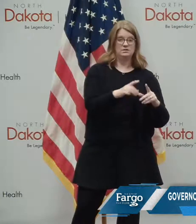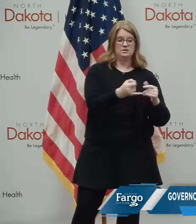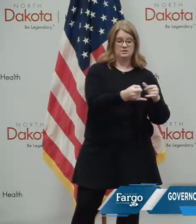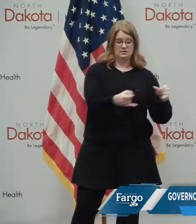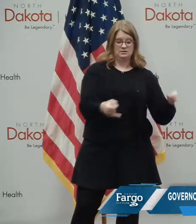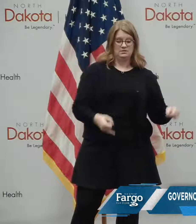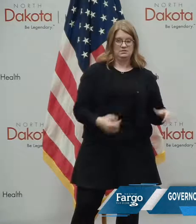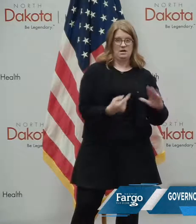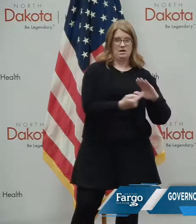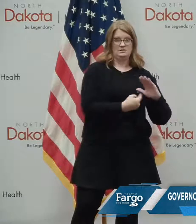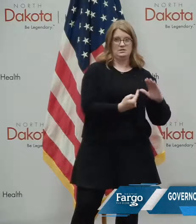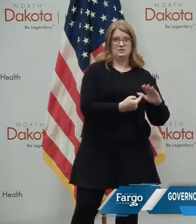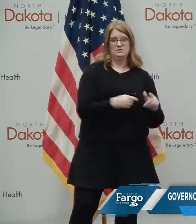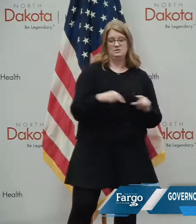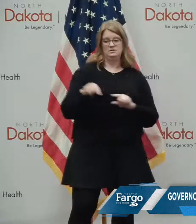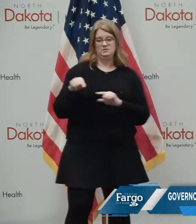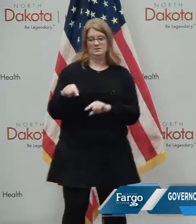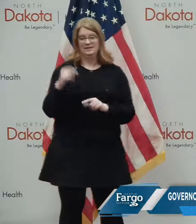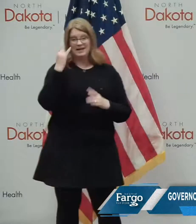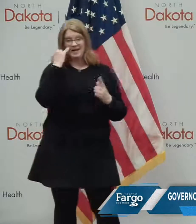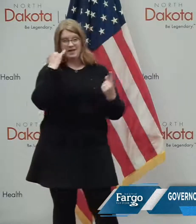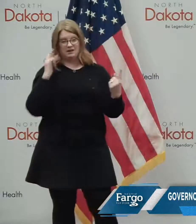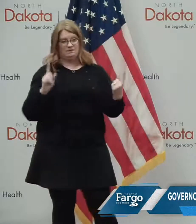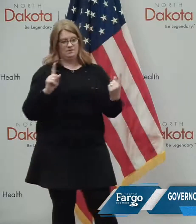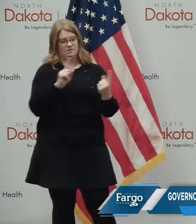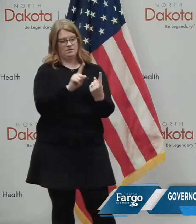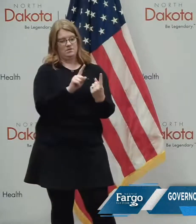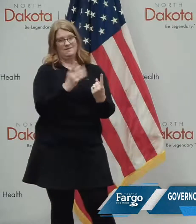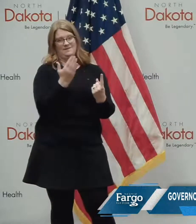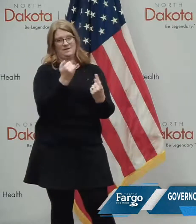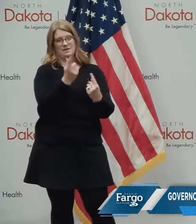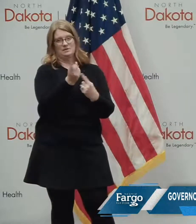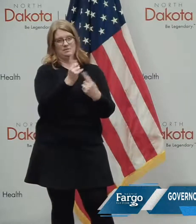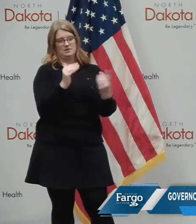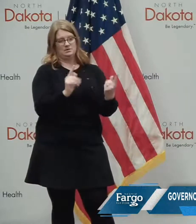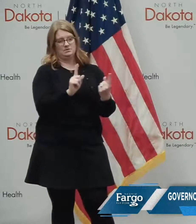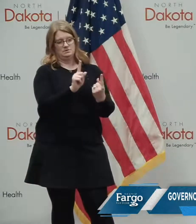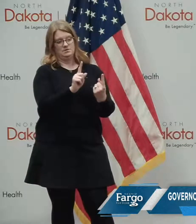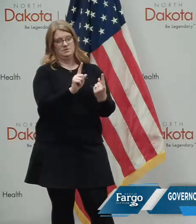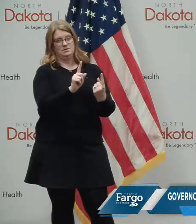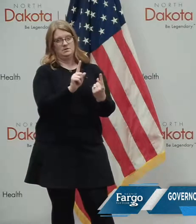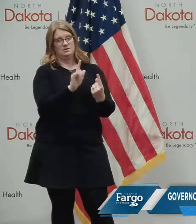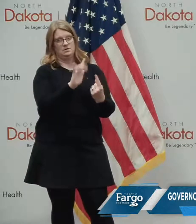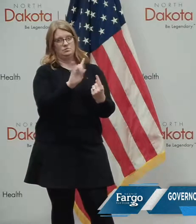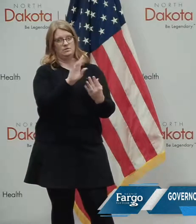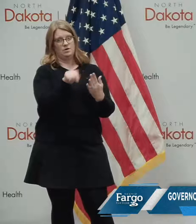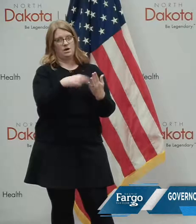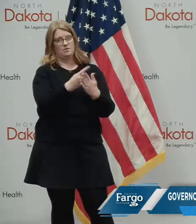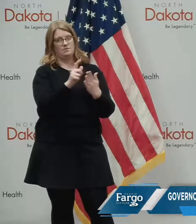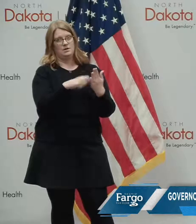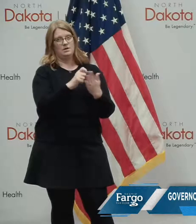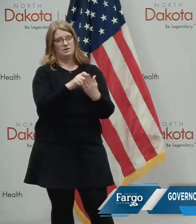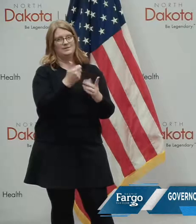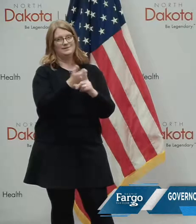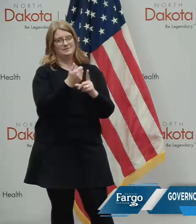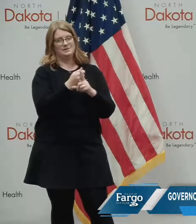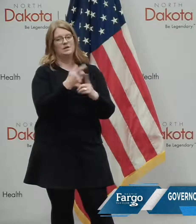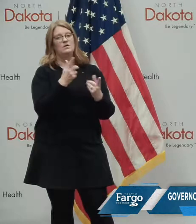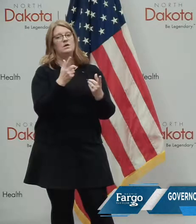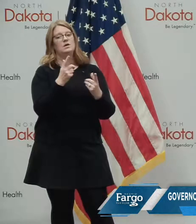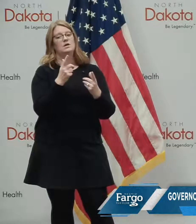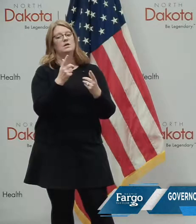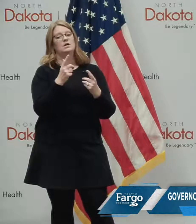feet for 15 minutes total in a 24-hour period would be considered a close contact, and those individuals should be identified and